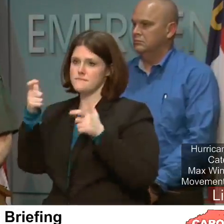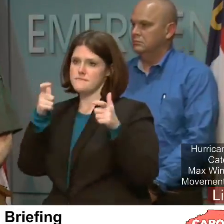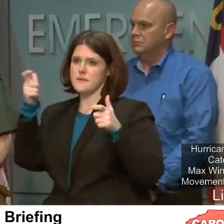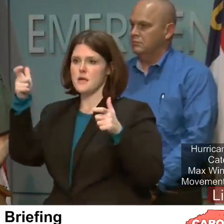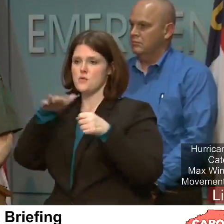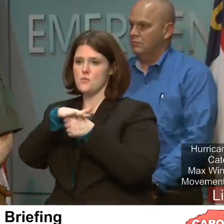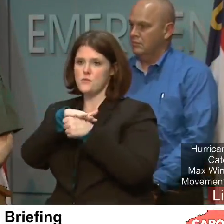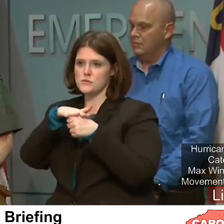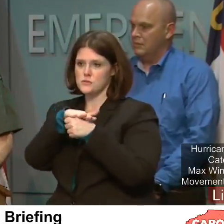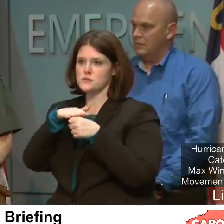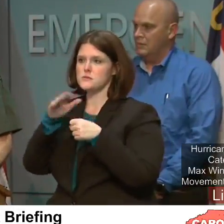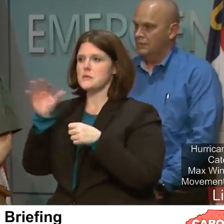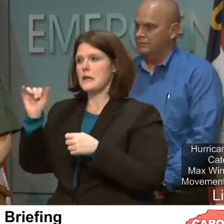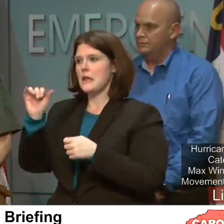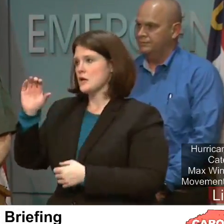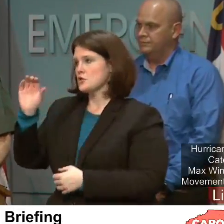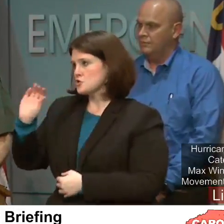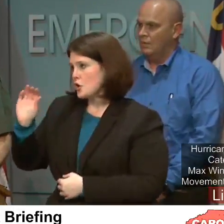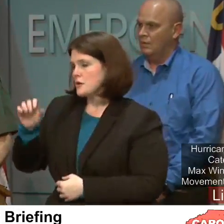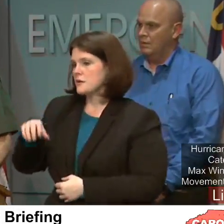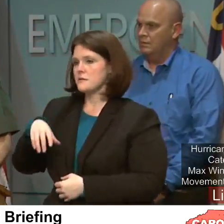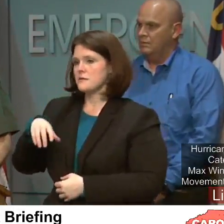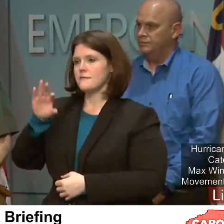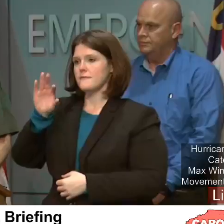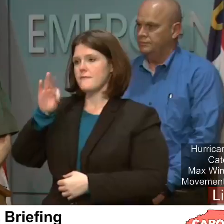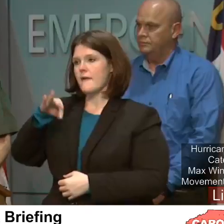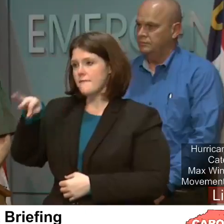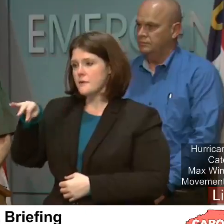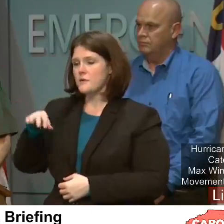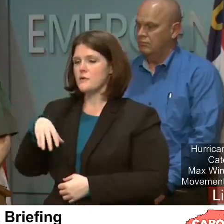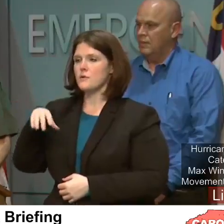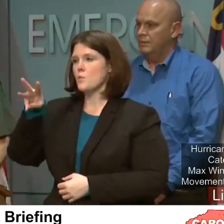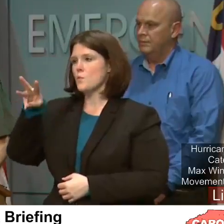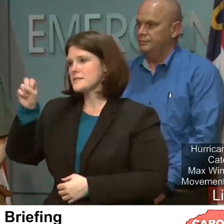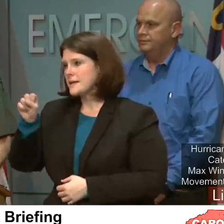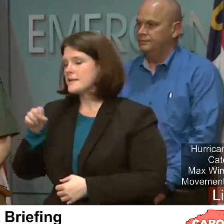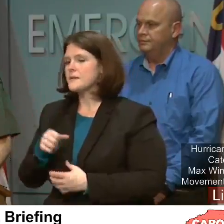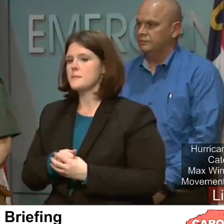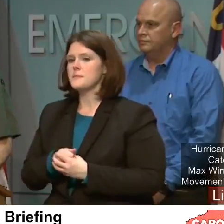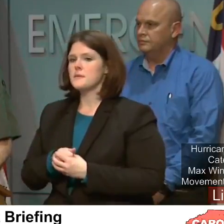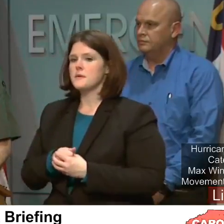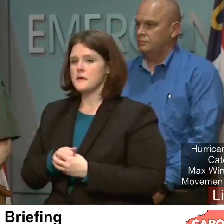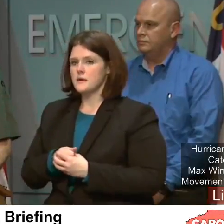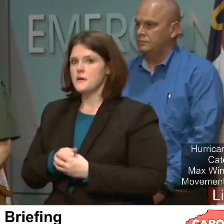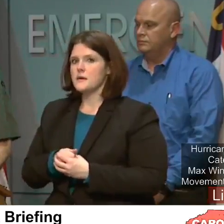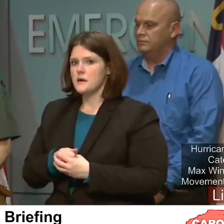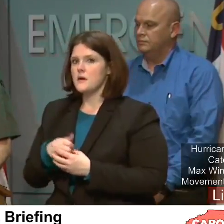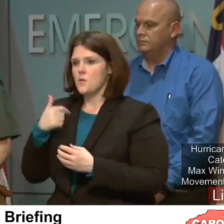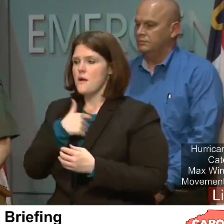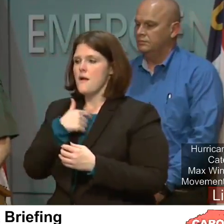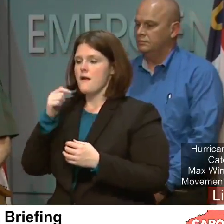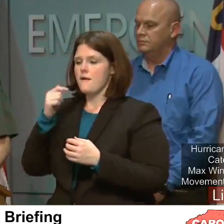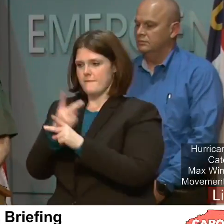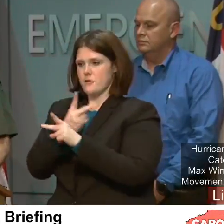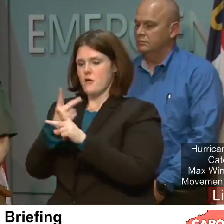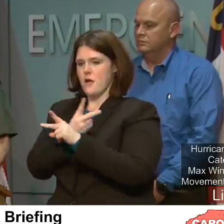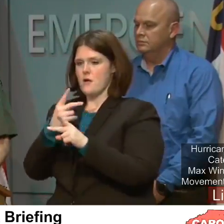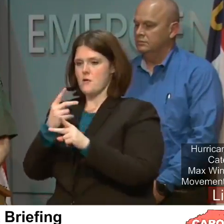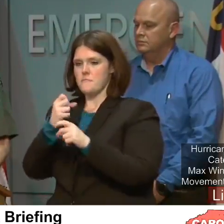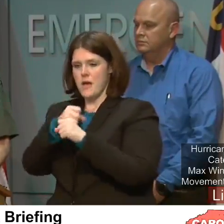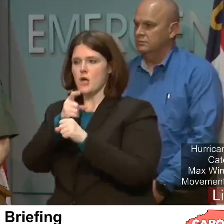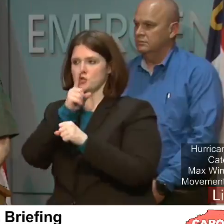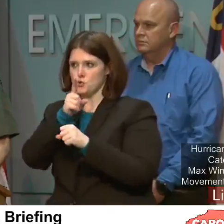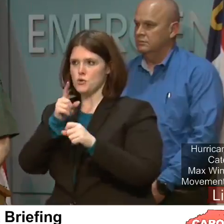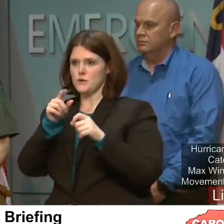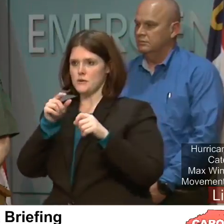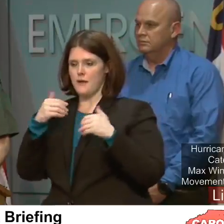locations in places like Charlotte and Fayetteville, as well as Winston-Salem. So we have to make sure that we have the teams